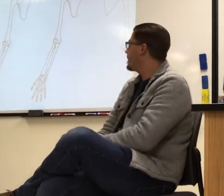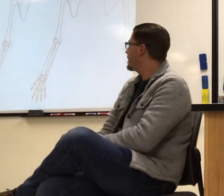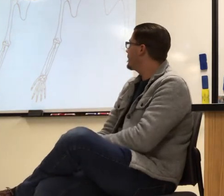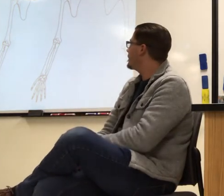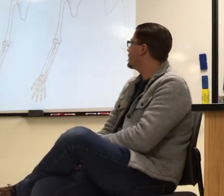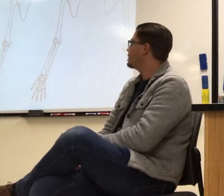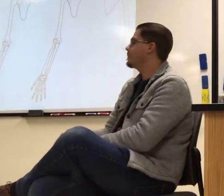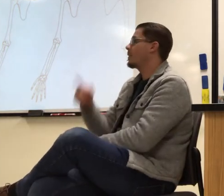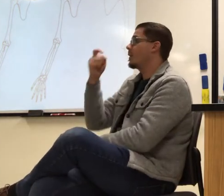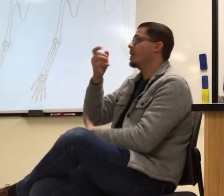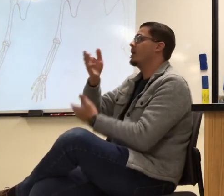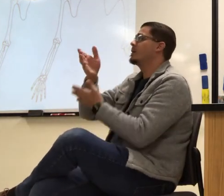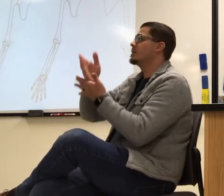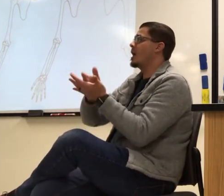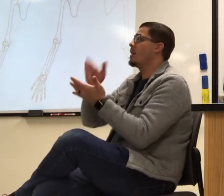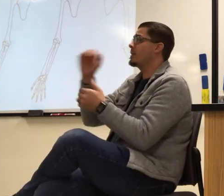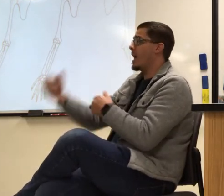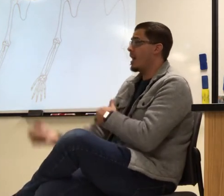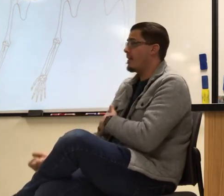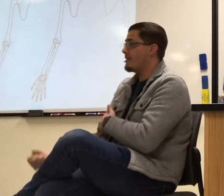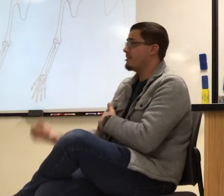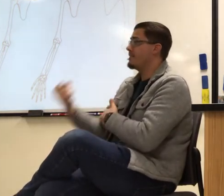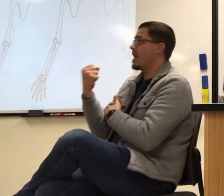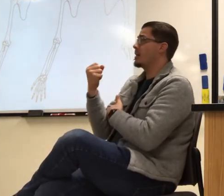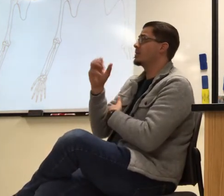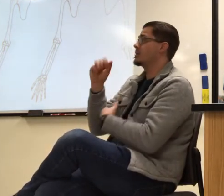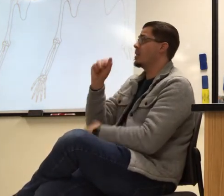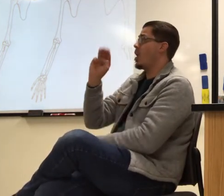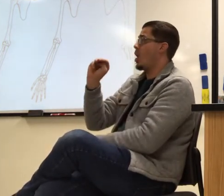because some of these can flex the arm and the forearm.